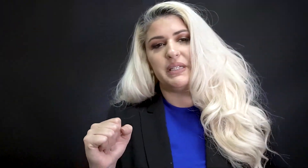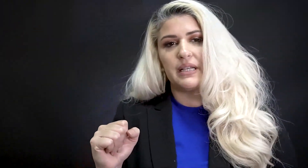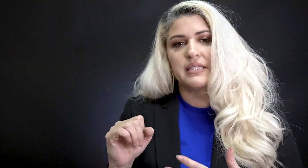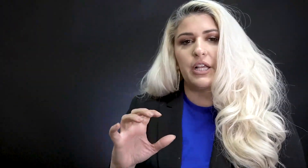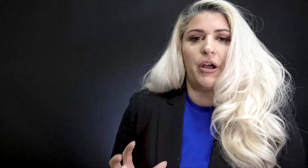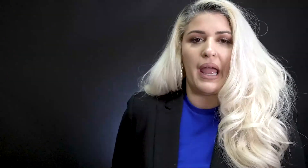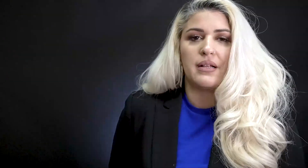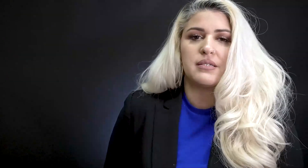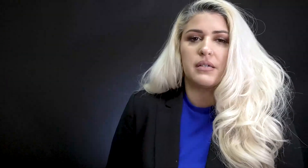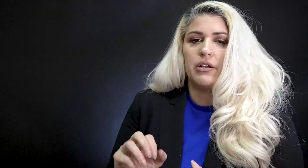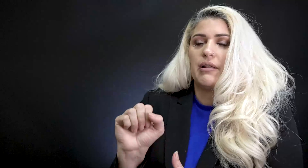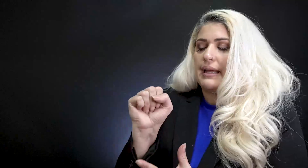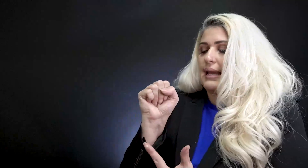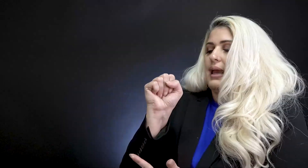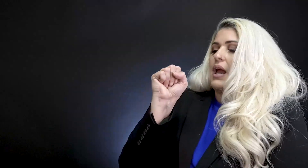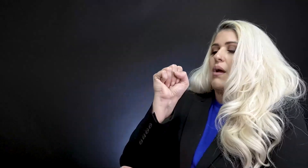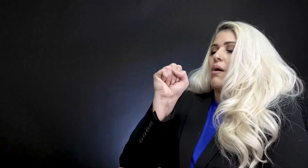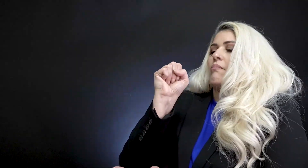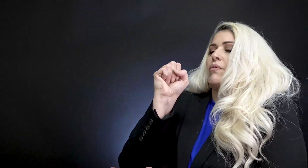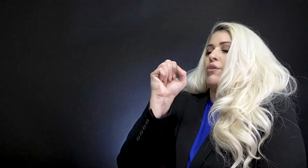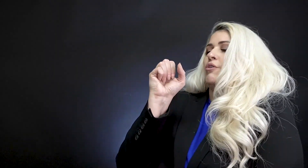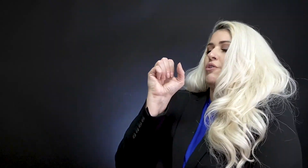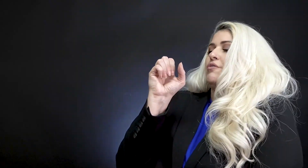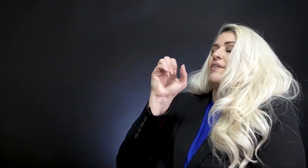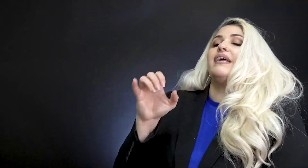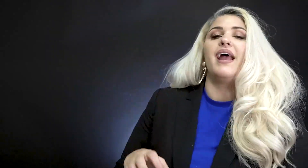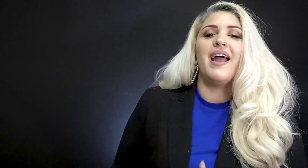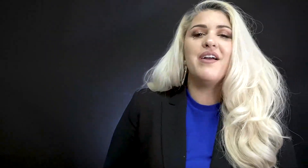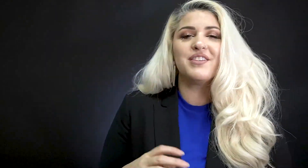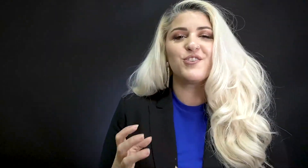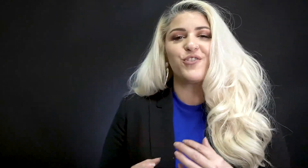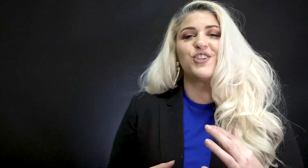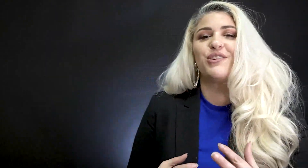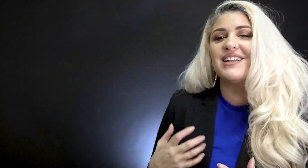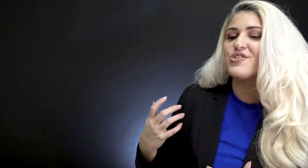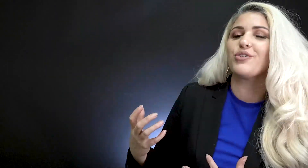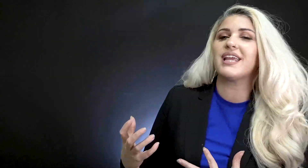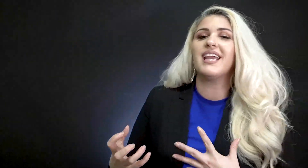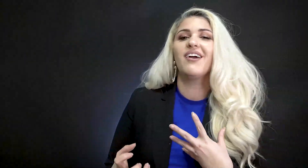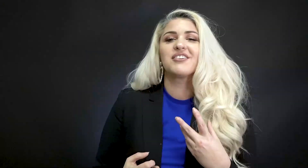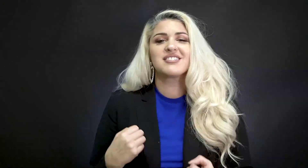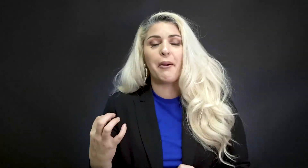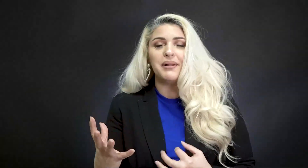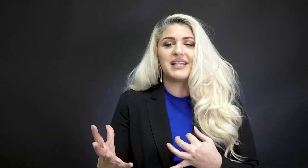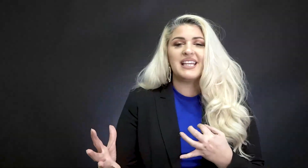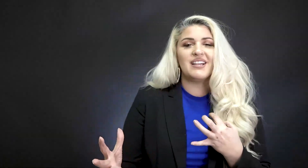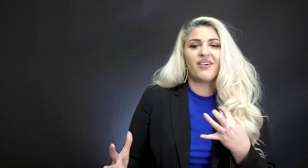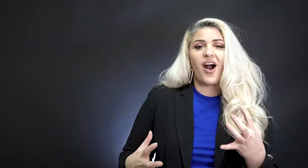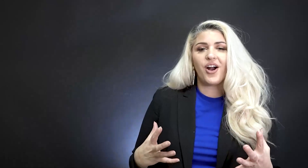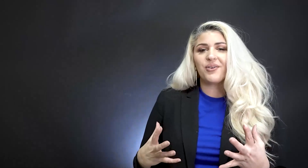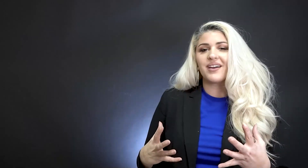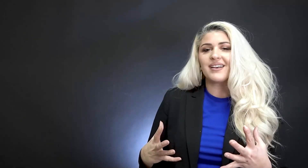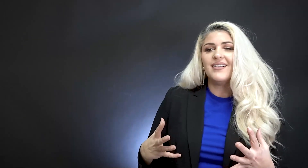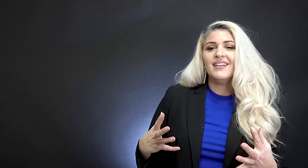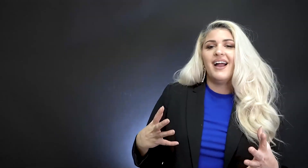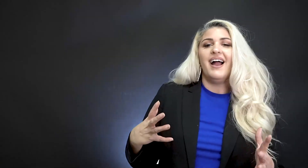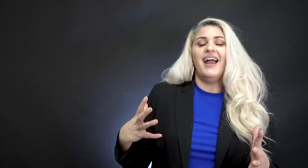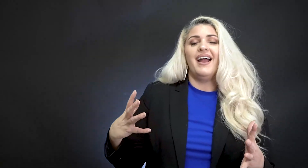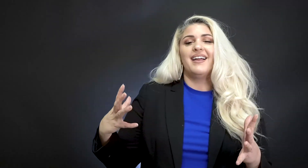it's like your hands and you're like, I can't move it. It just feels really tricky or stumbly or awkward, and